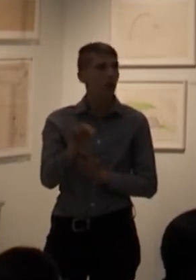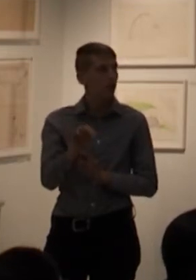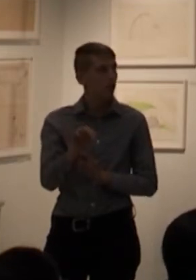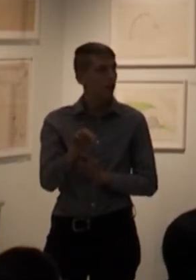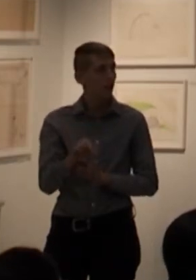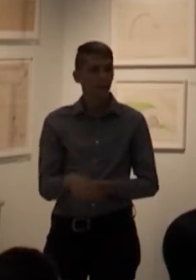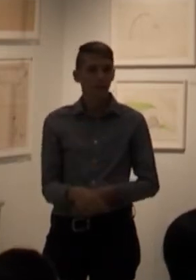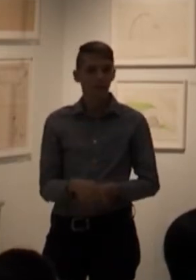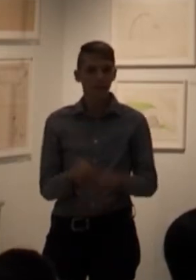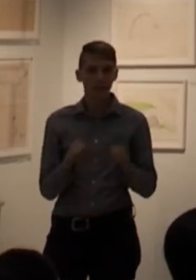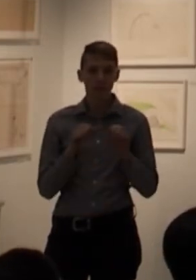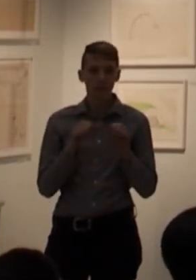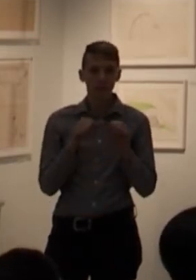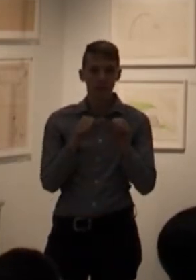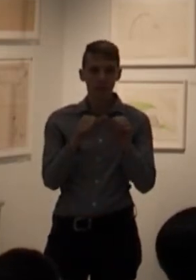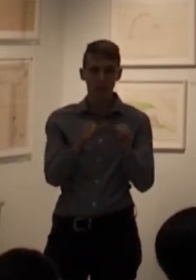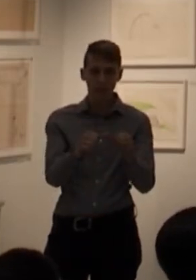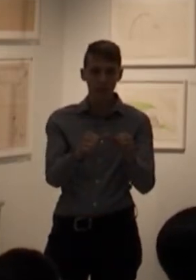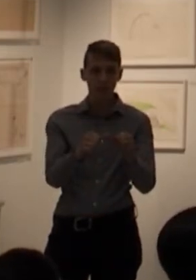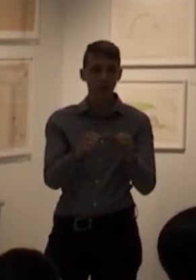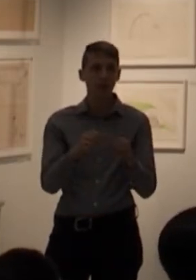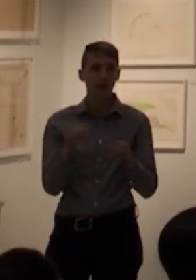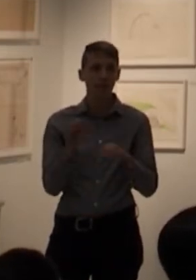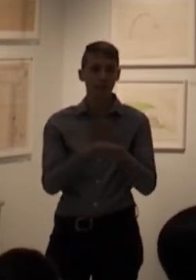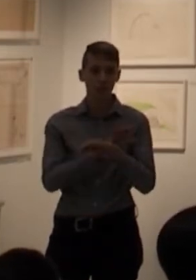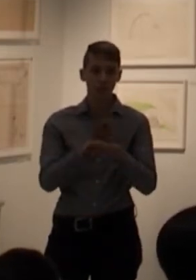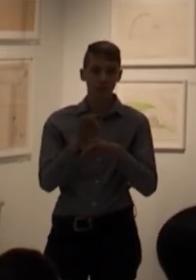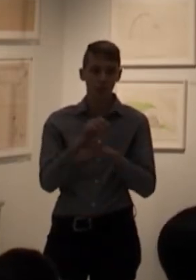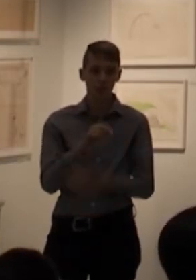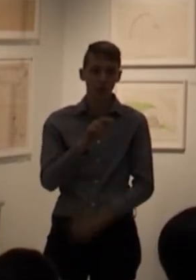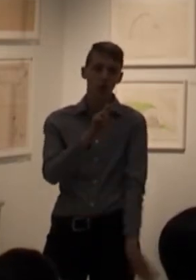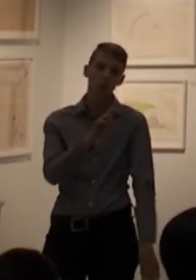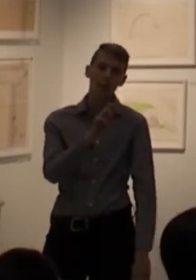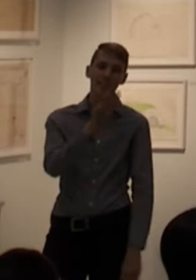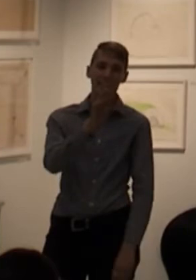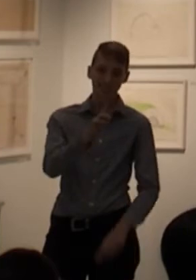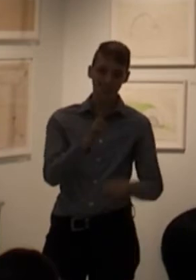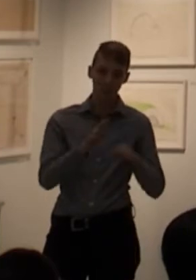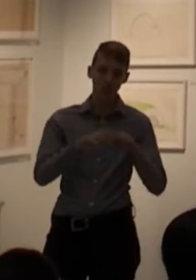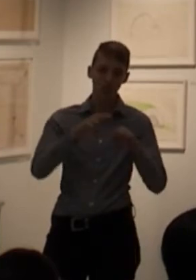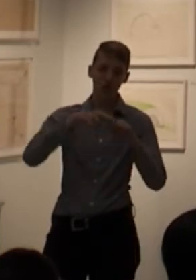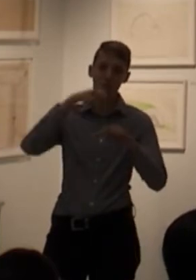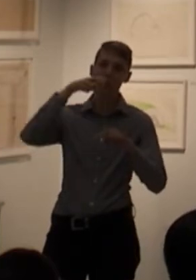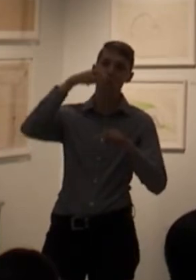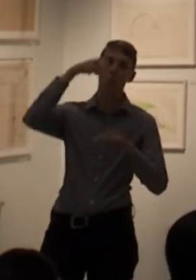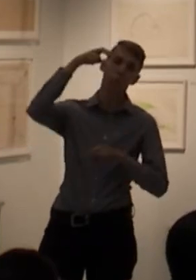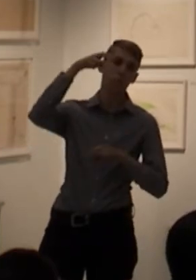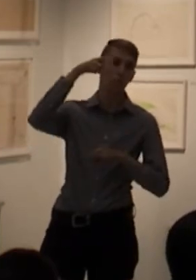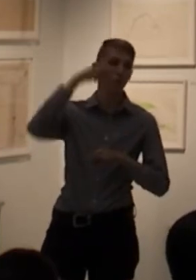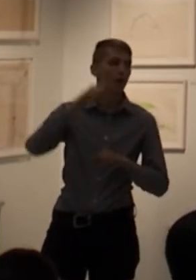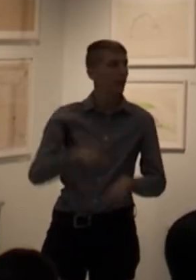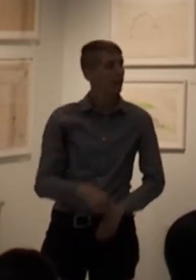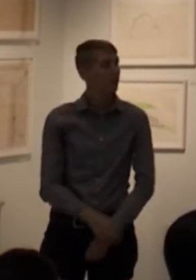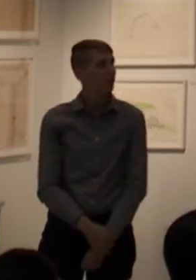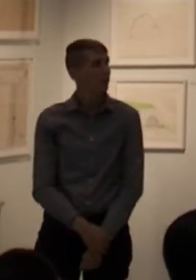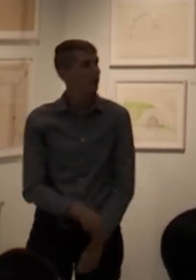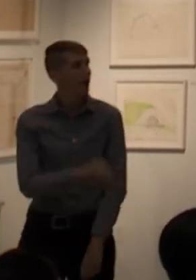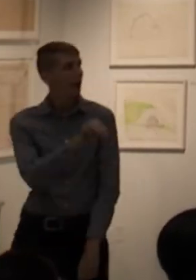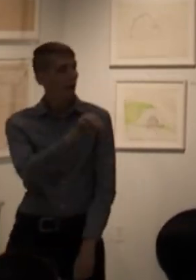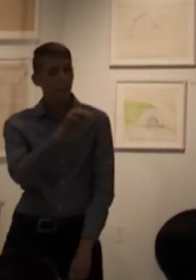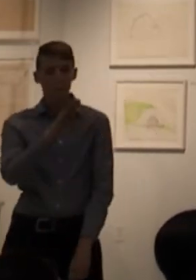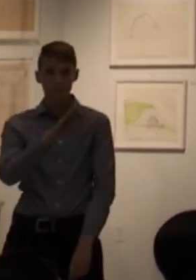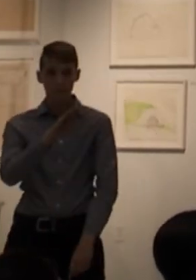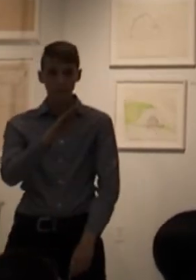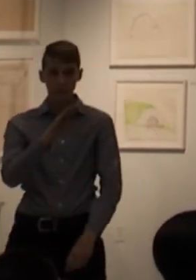Stable and functional, it can stack up to 26 high. The The MV collection is another